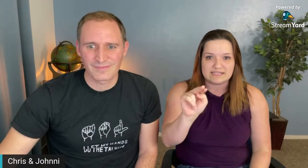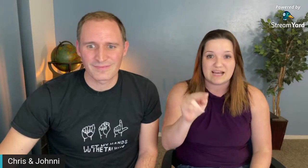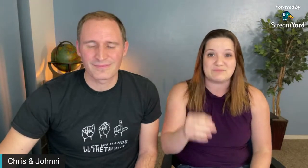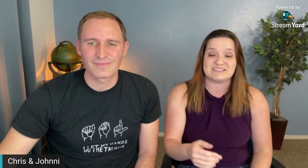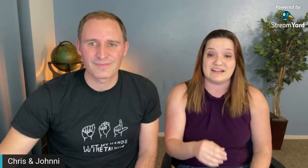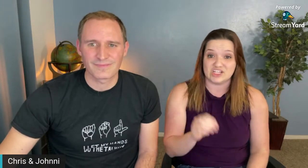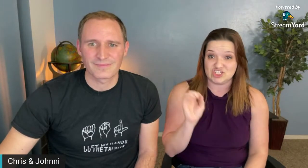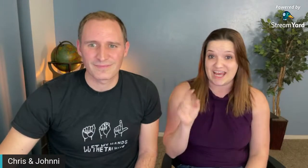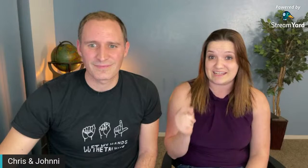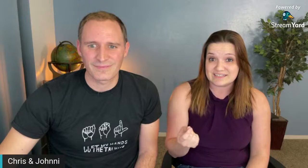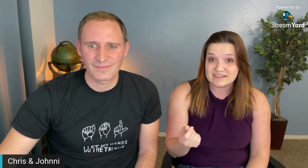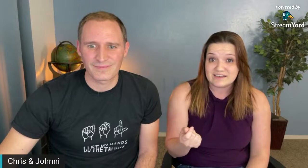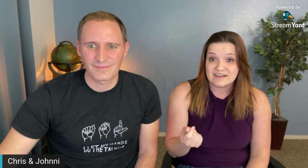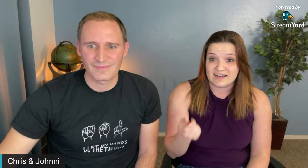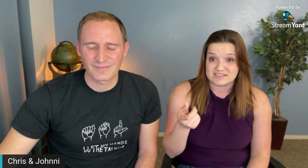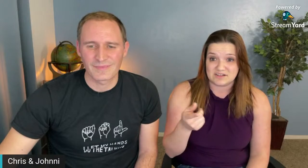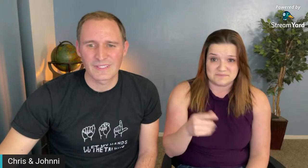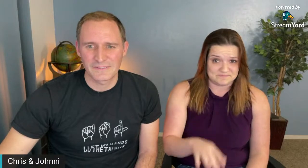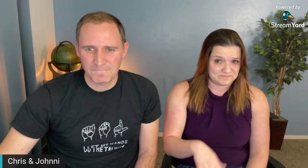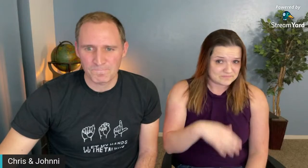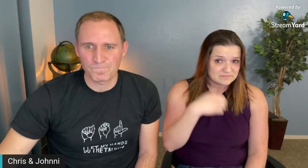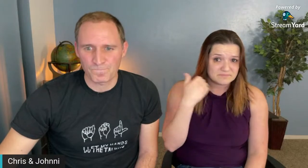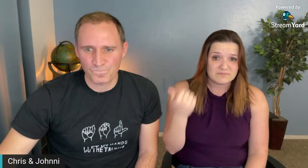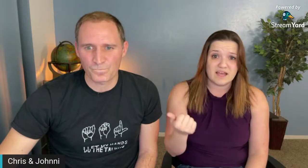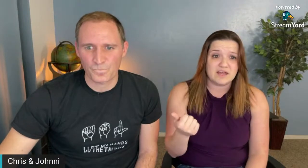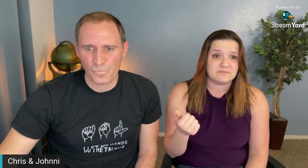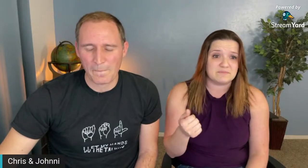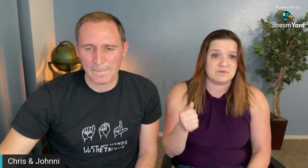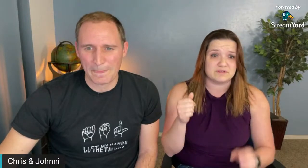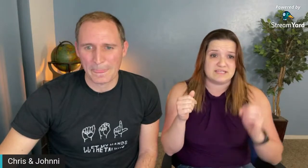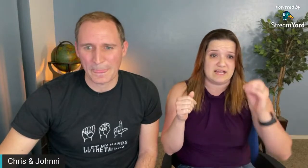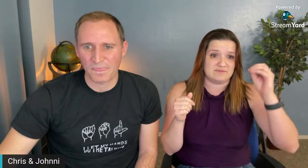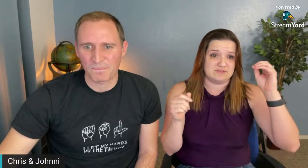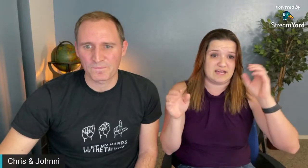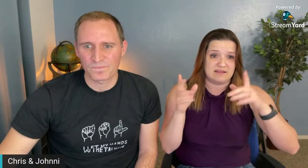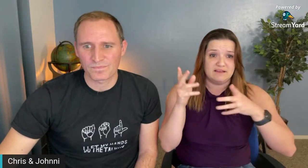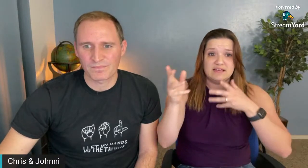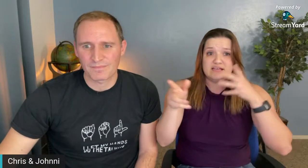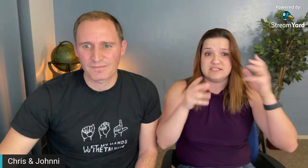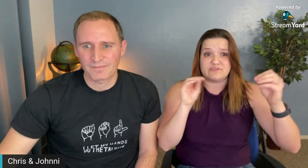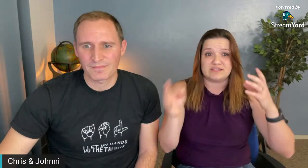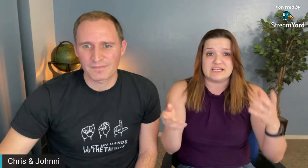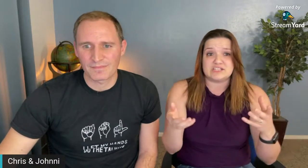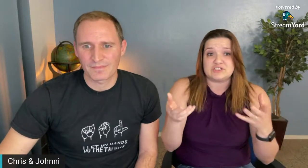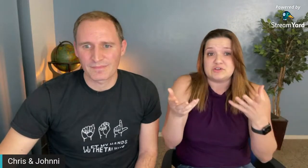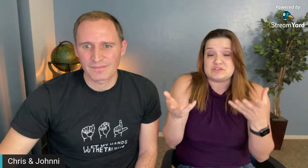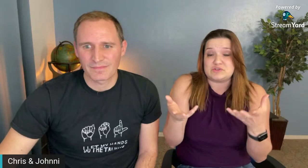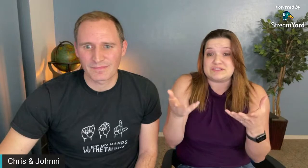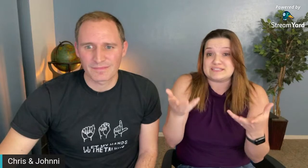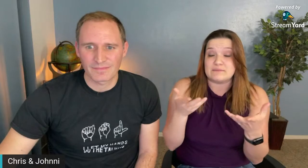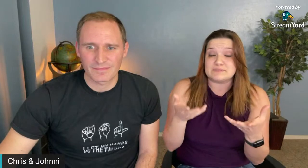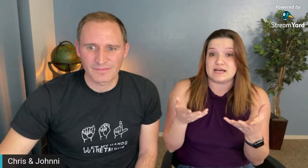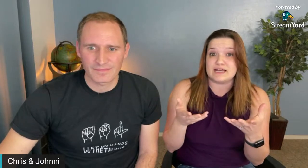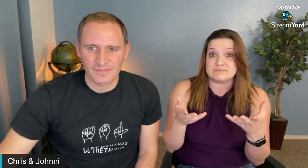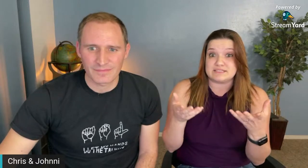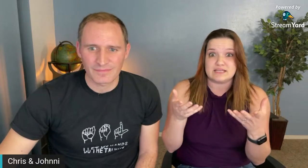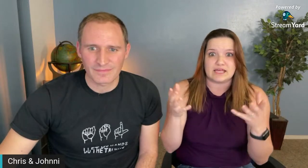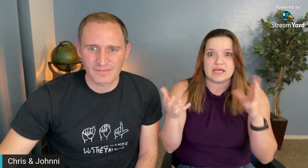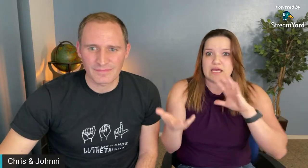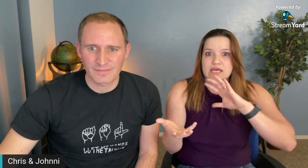I was signing jet. I saw. Other people were saying I was signing different things, So sometimes, see, like,